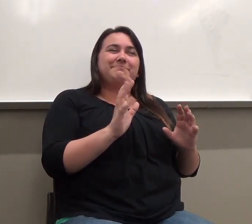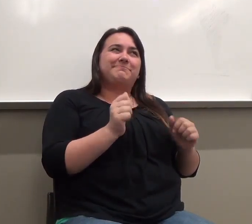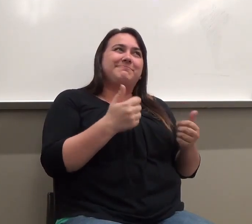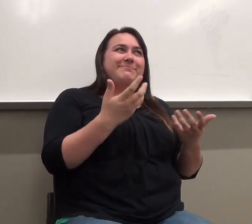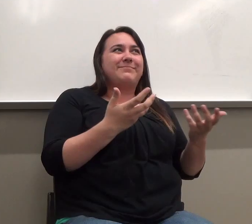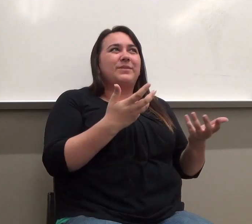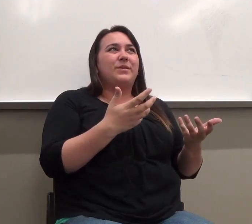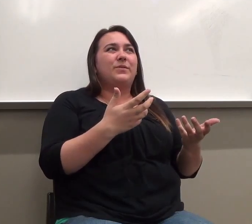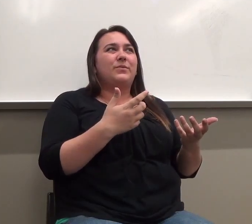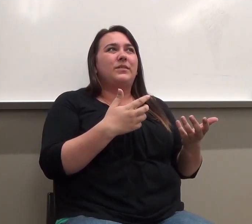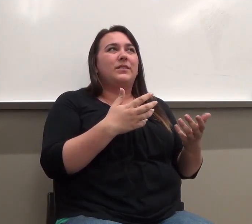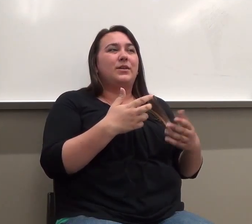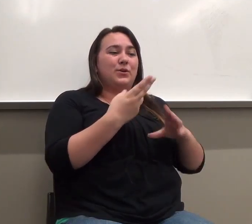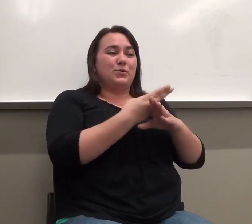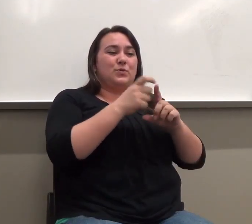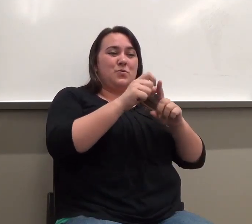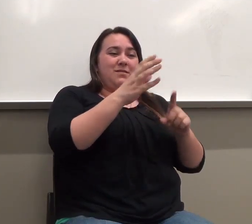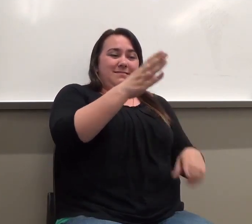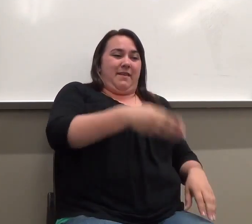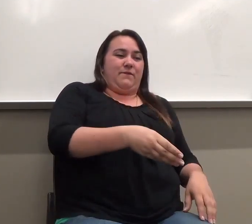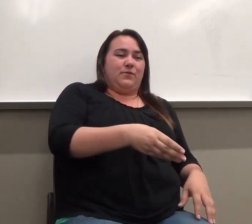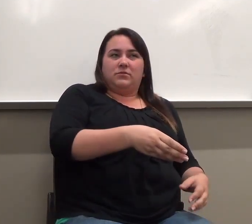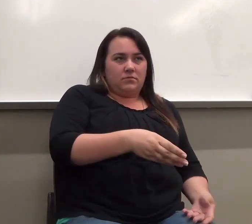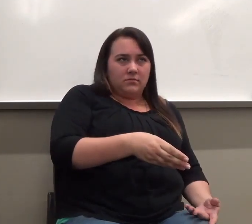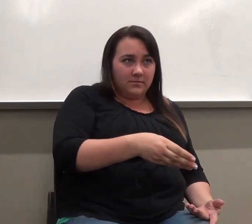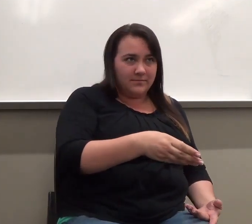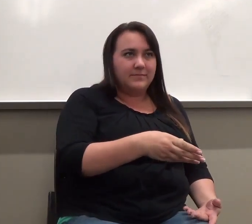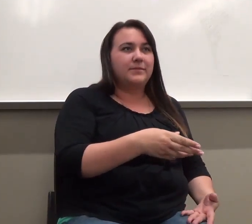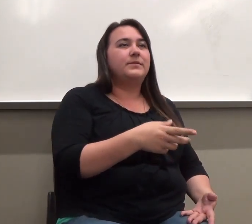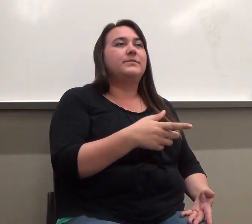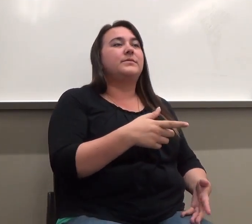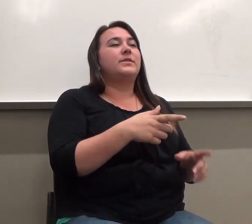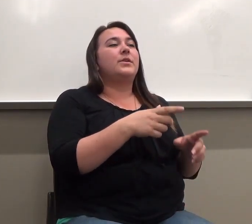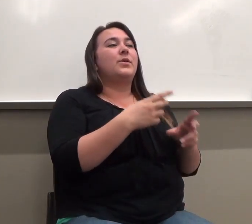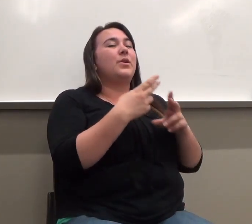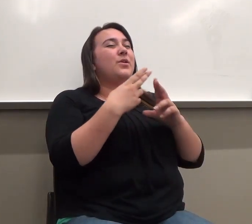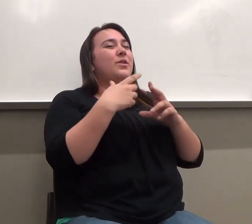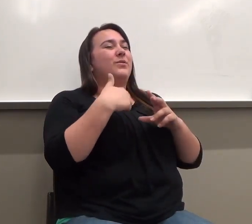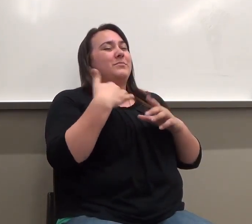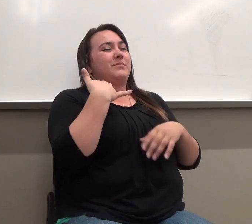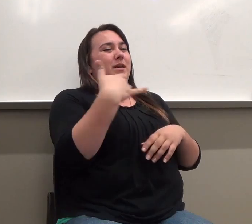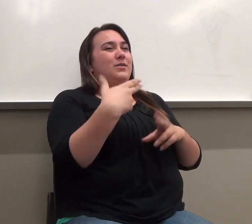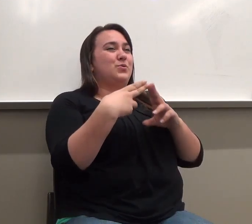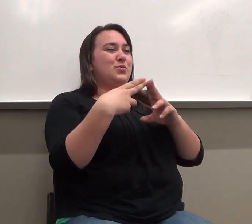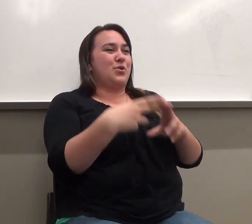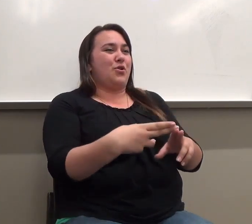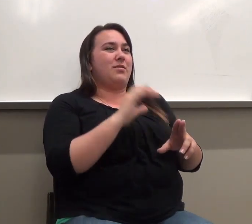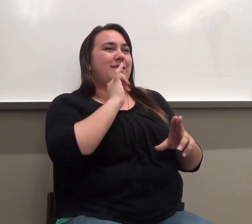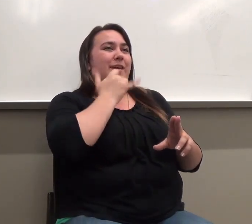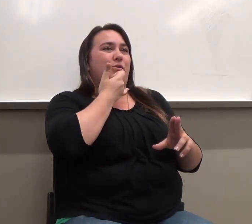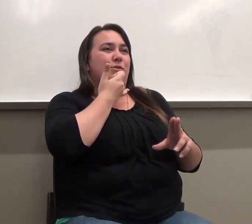never say never, in a sense, they also call things, call errors different things.